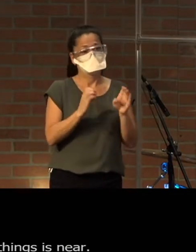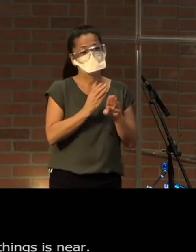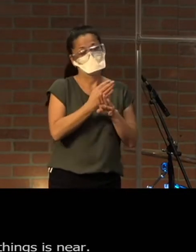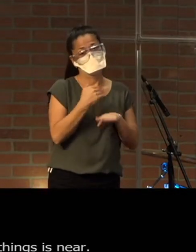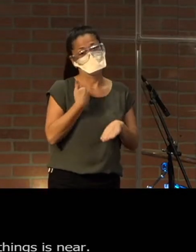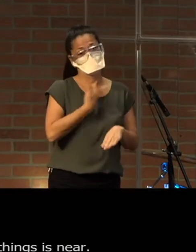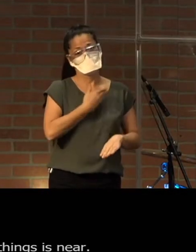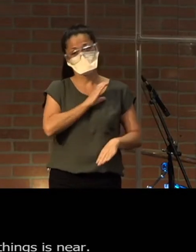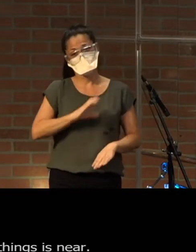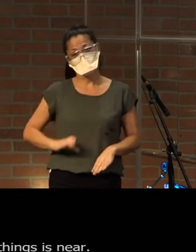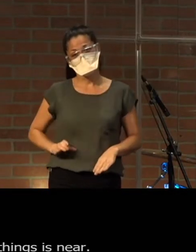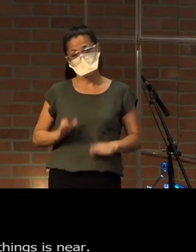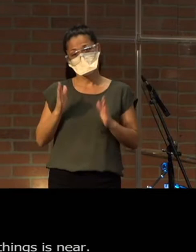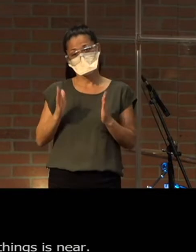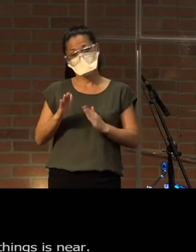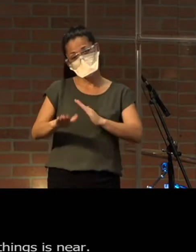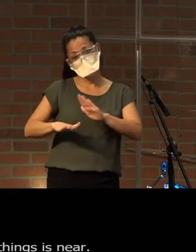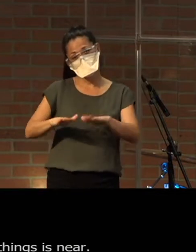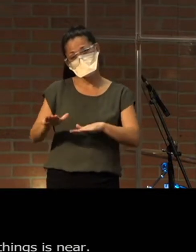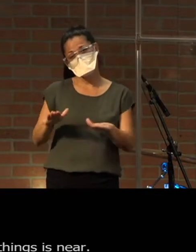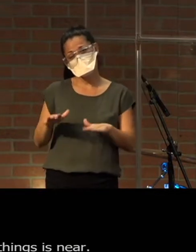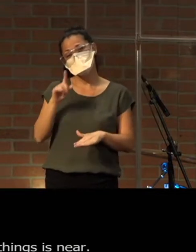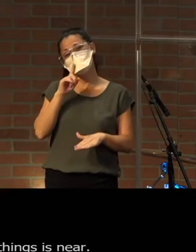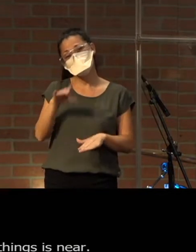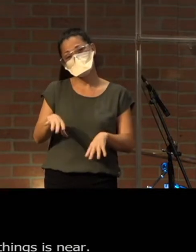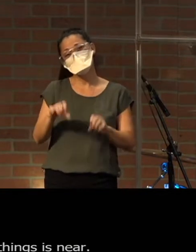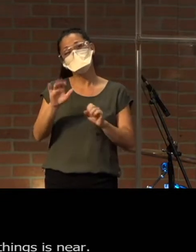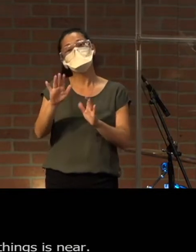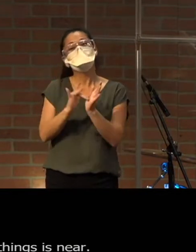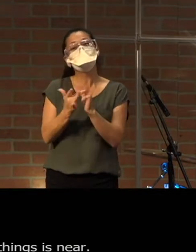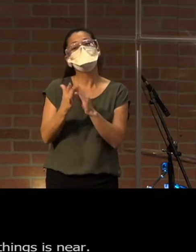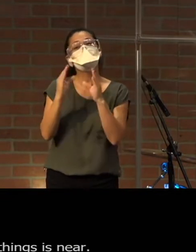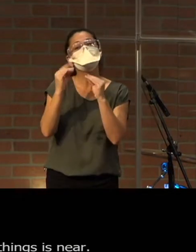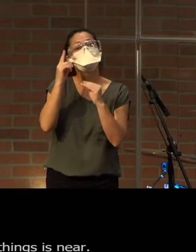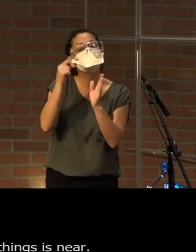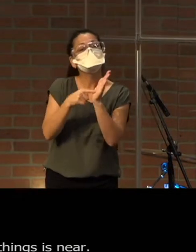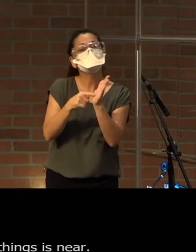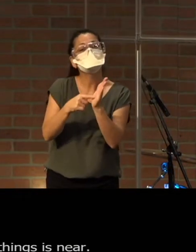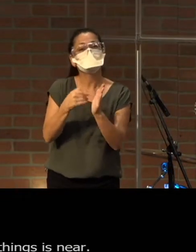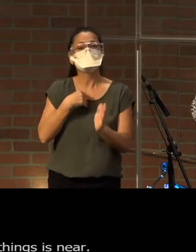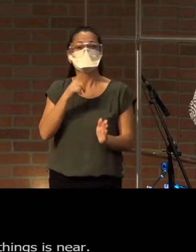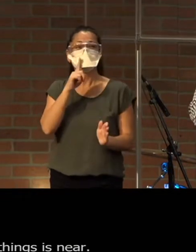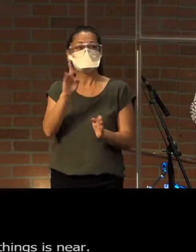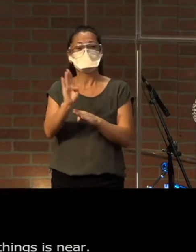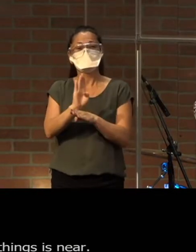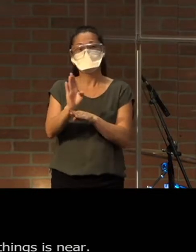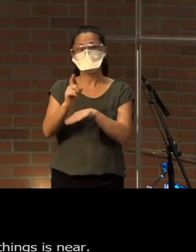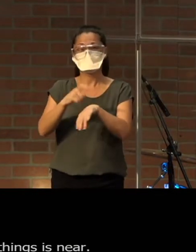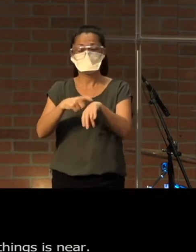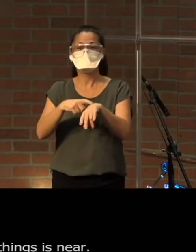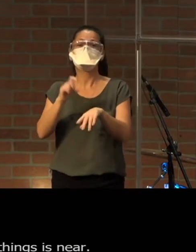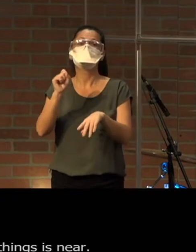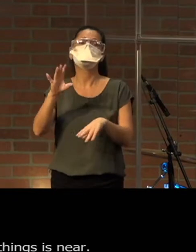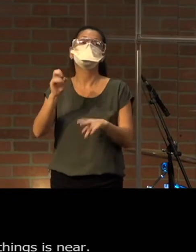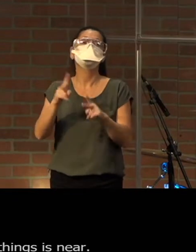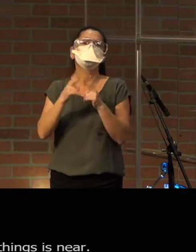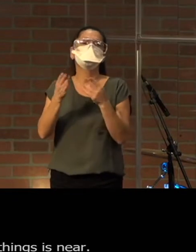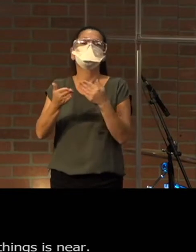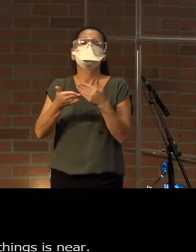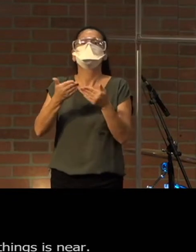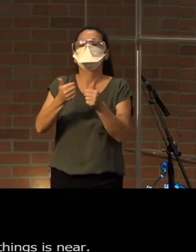our Christian walk. And so take your Bible reading, for example. During particularly busy seasons, it can be very easy to